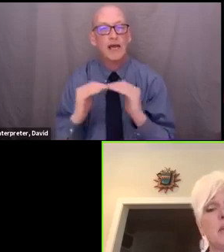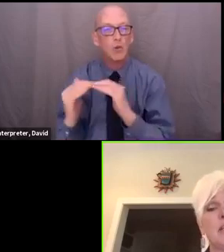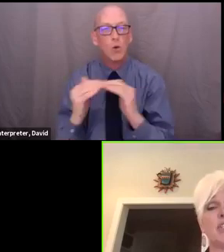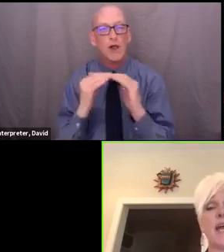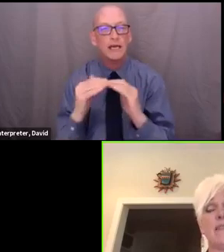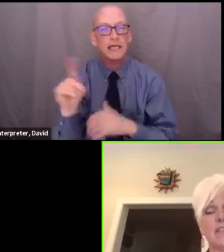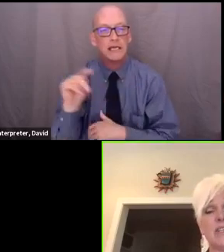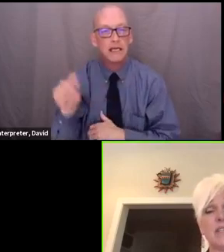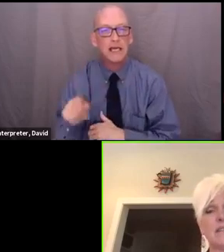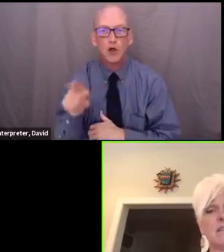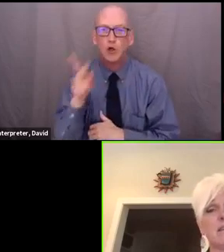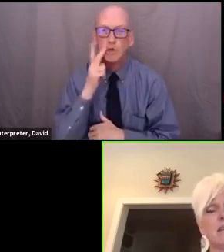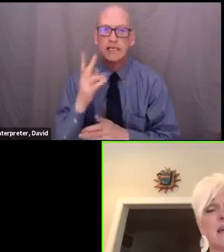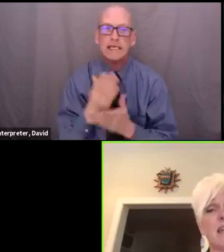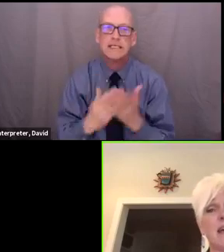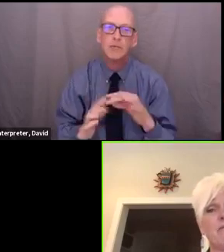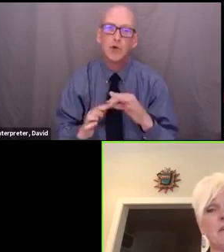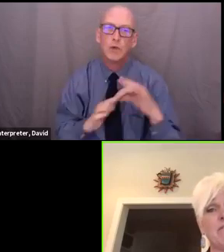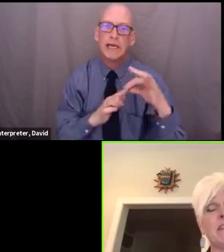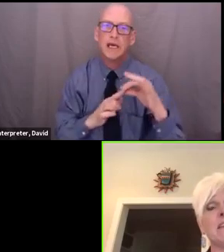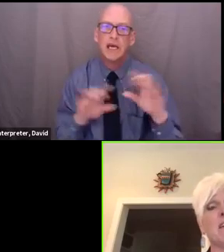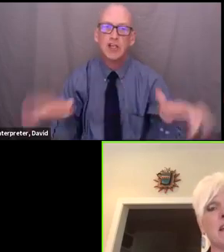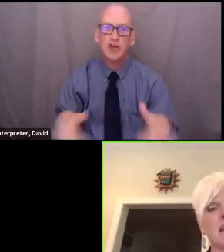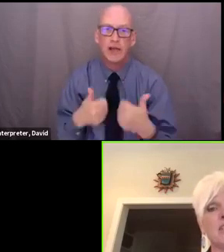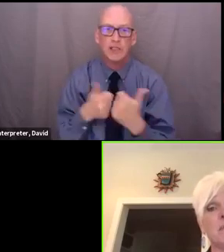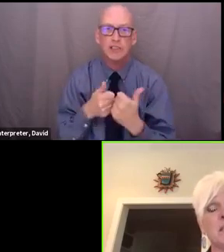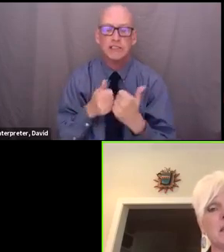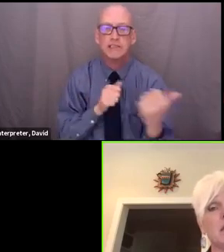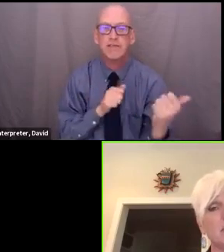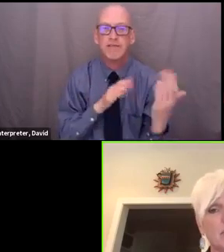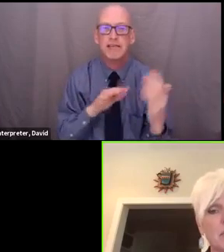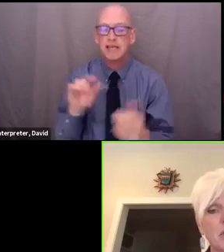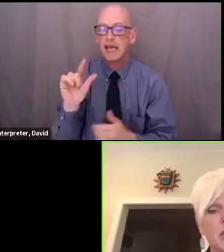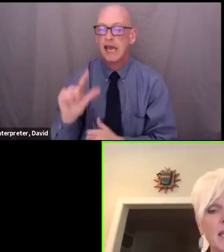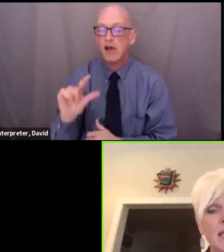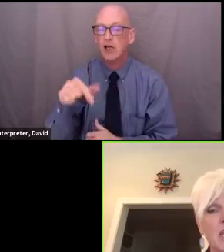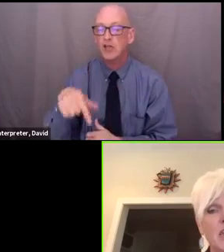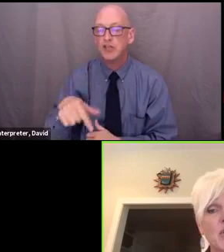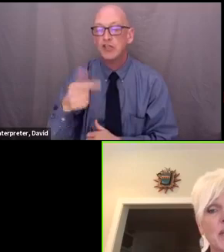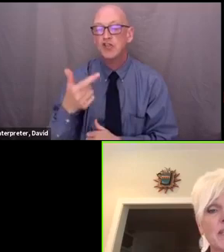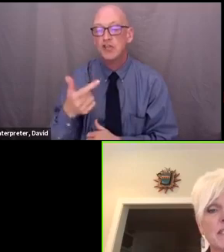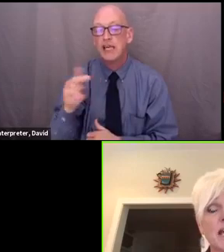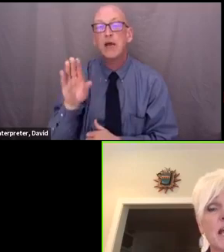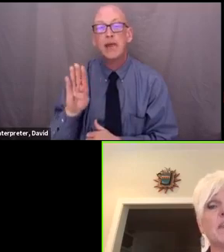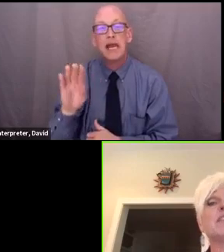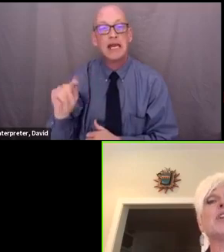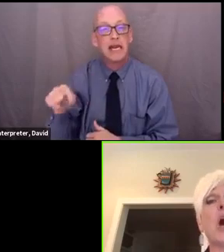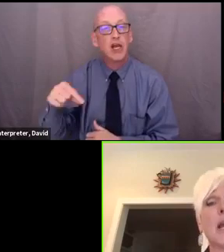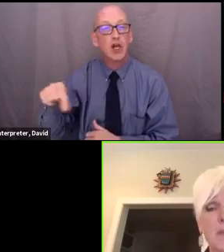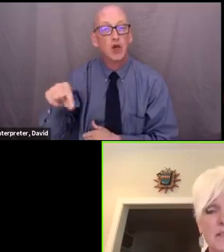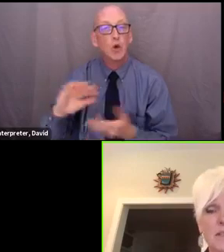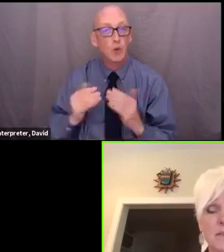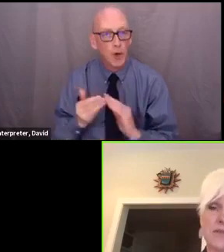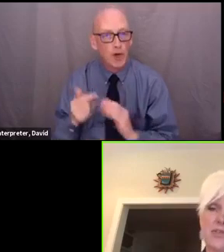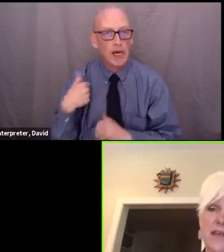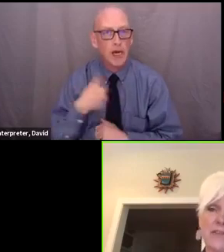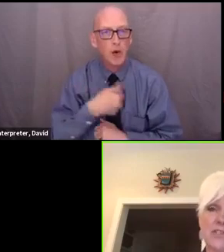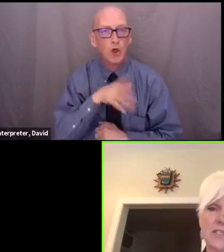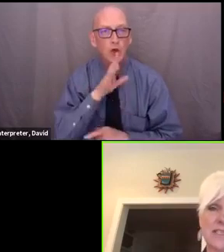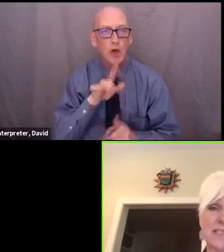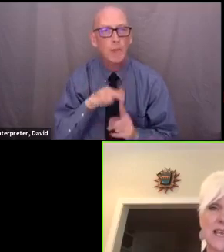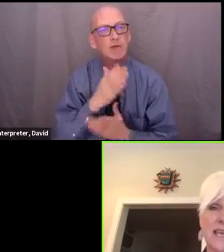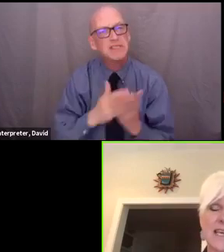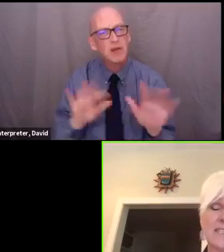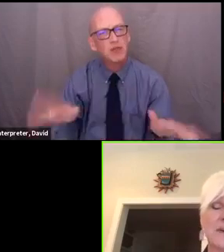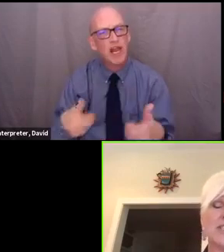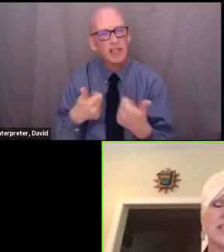some unique challenges that have been facing our LGBTQ community during this time. Let's talk about some of those